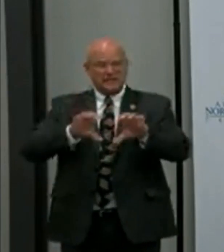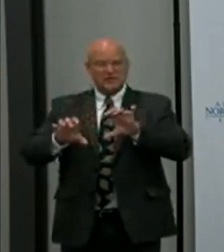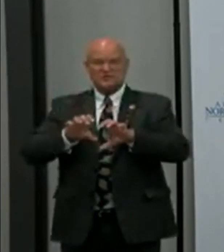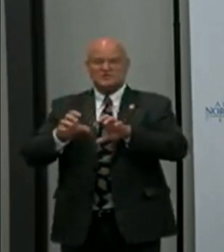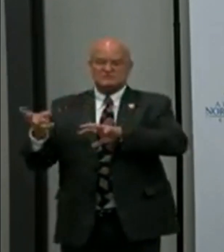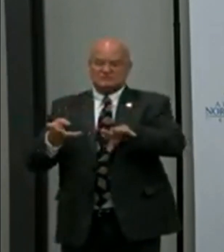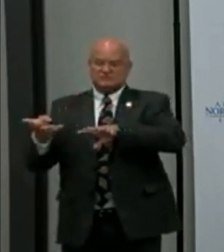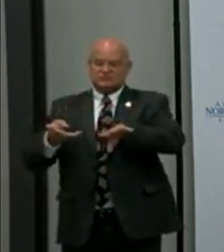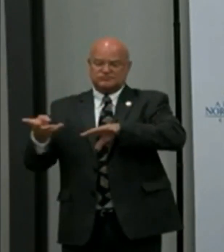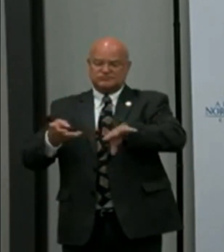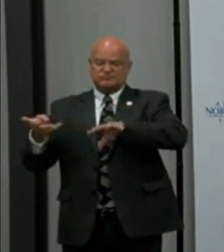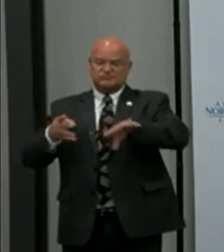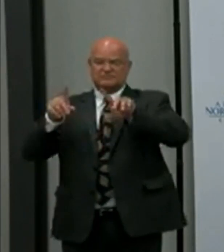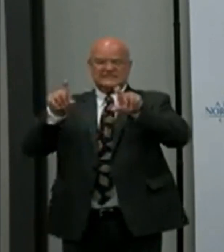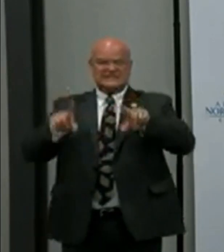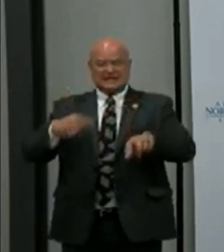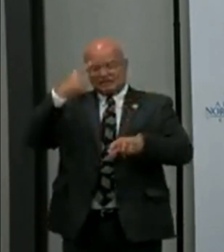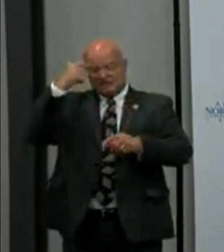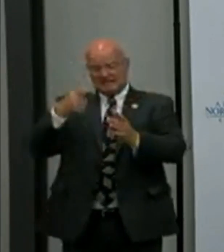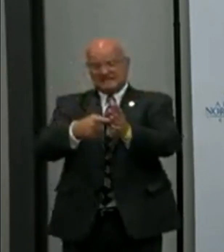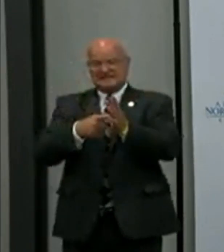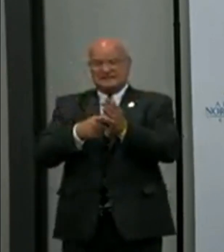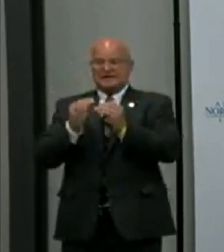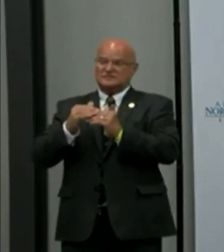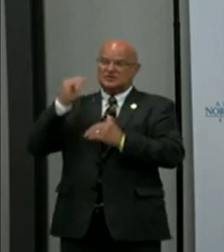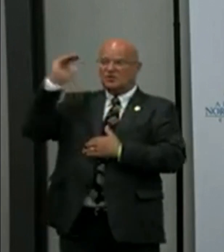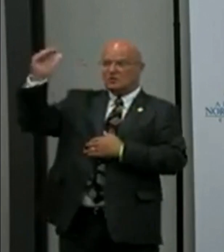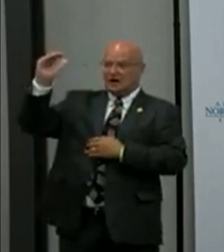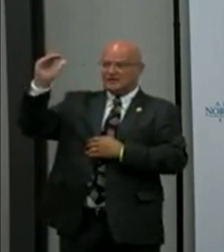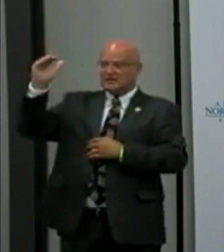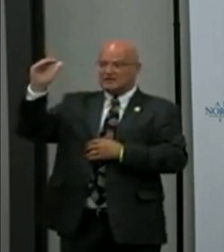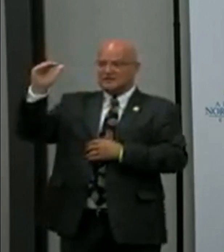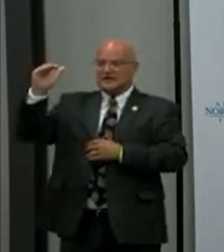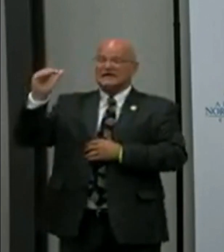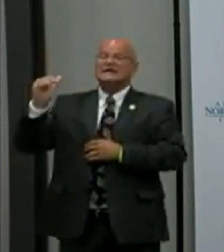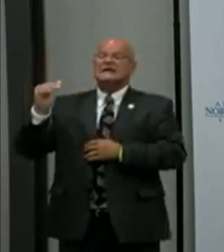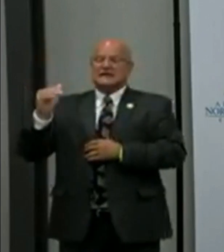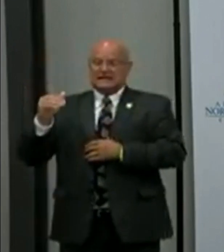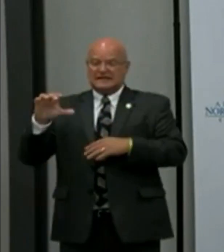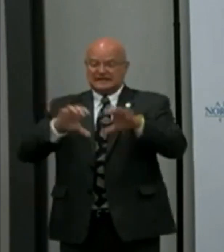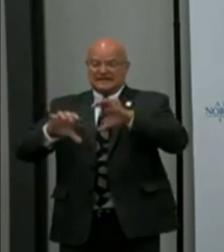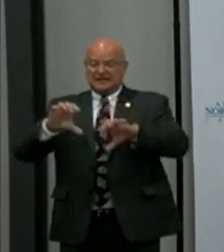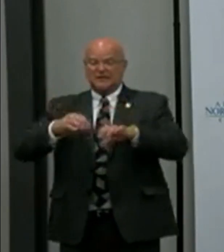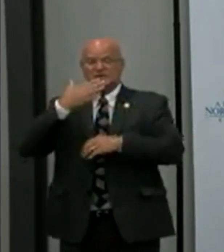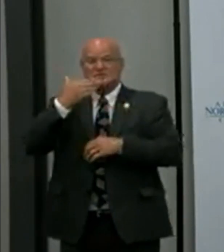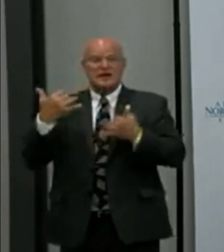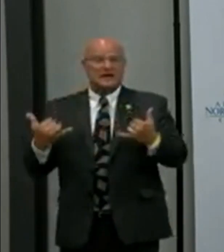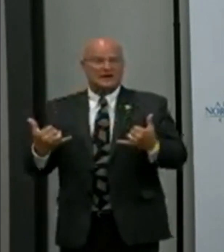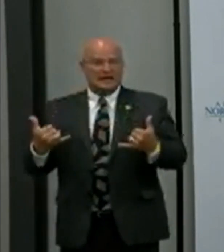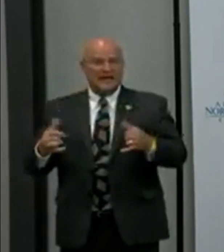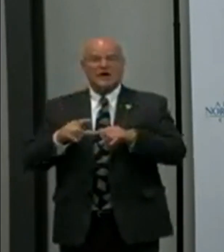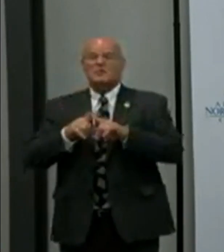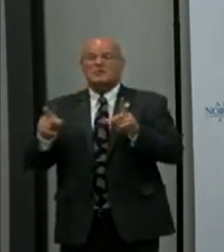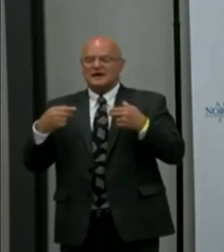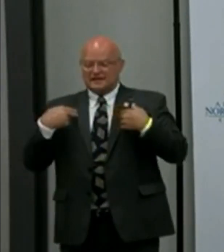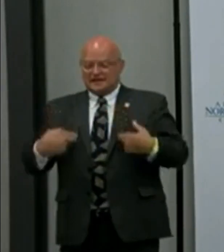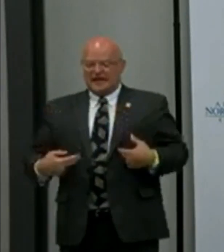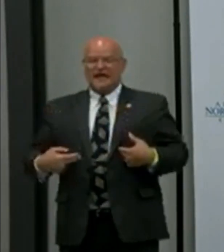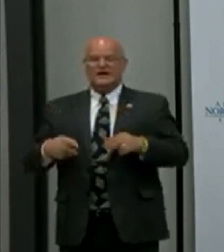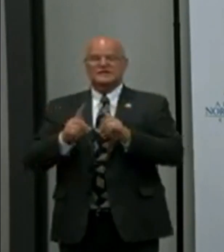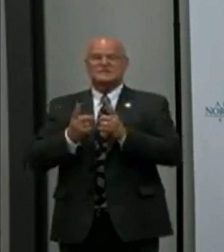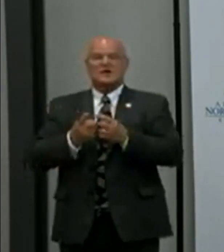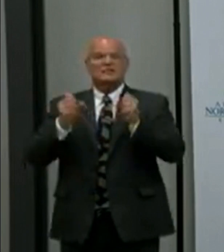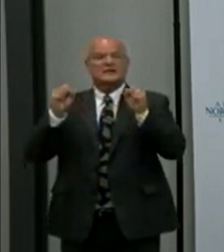reagents to run the tests because the demand was so great. That is better now, but the health department can do these